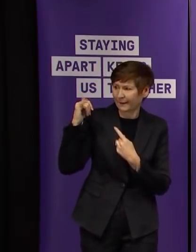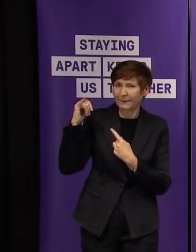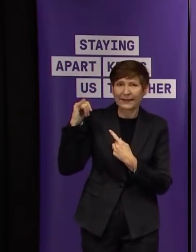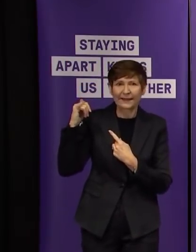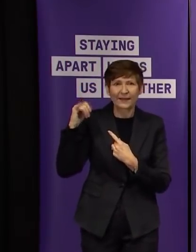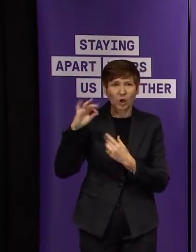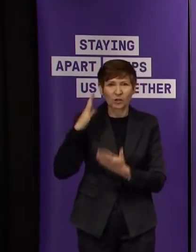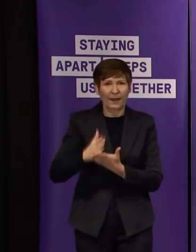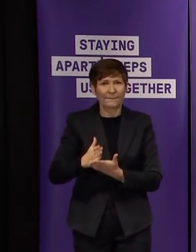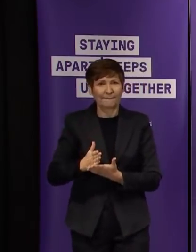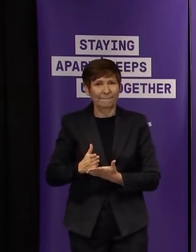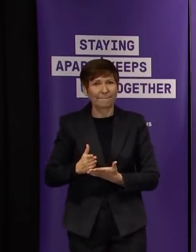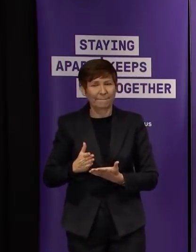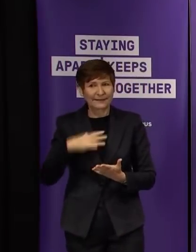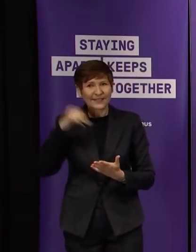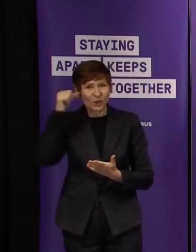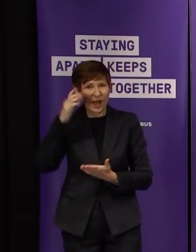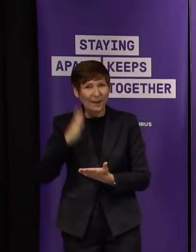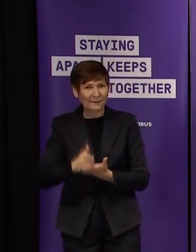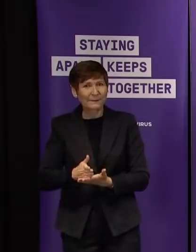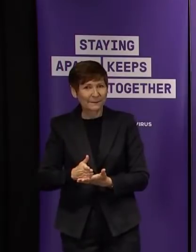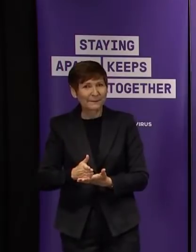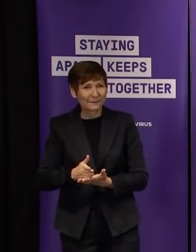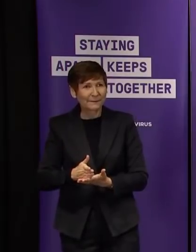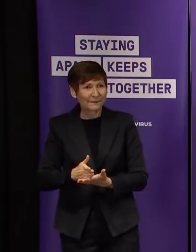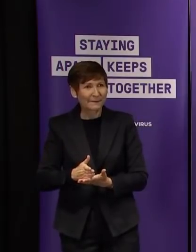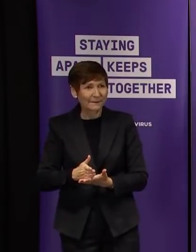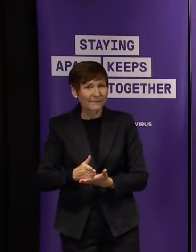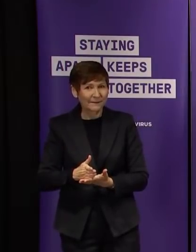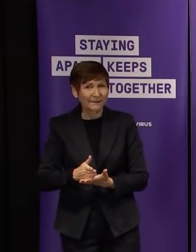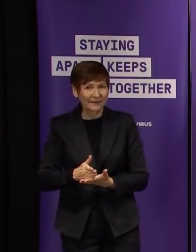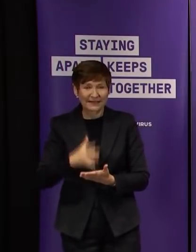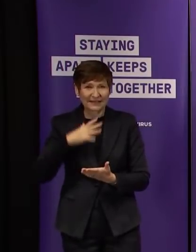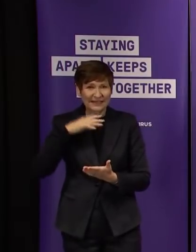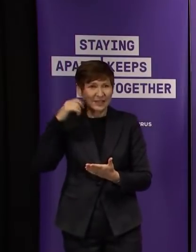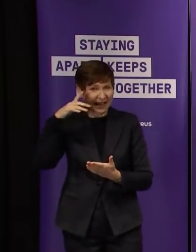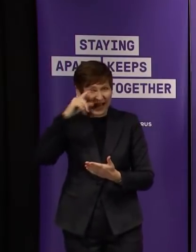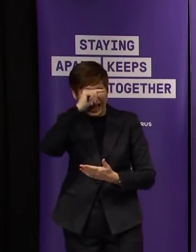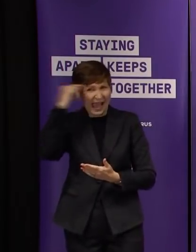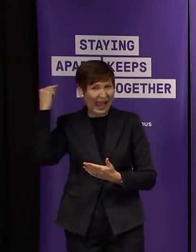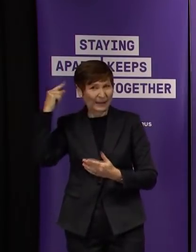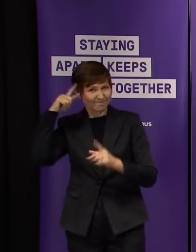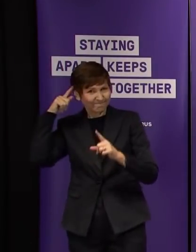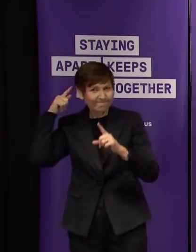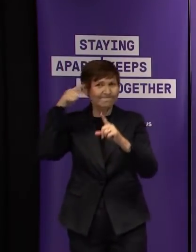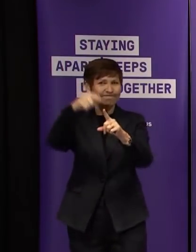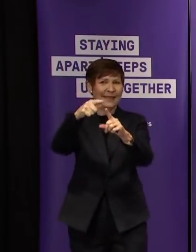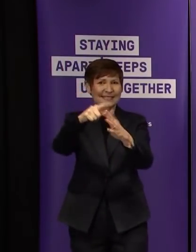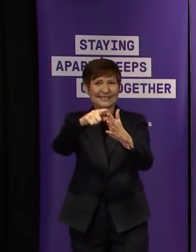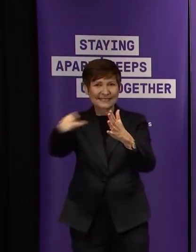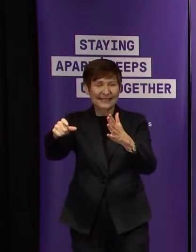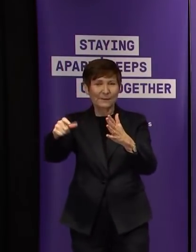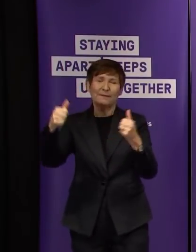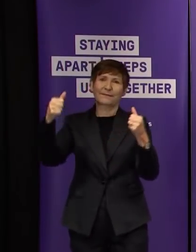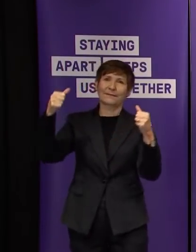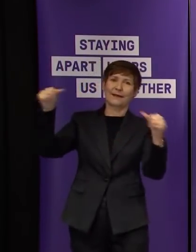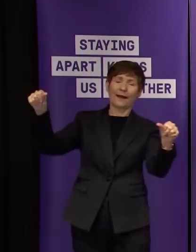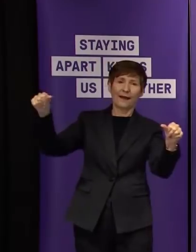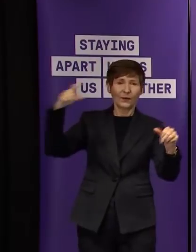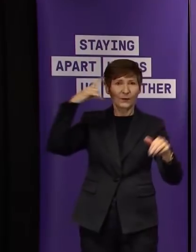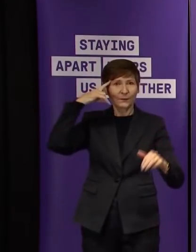risk unacceptably of not getting to that December that we're wanting. At what point did you